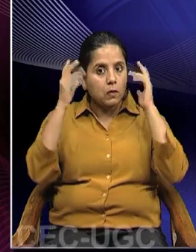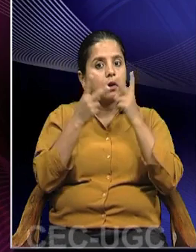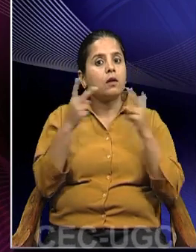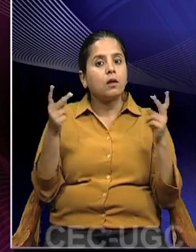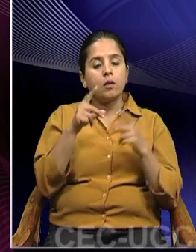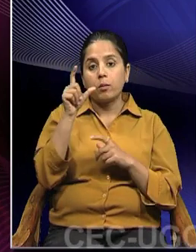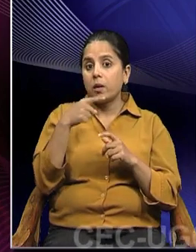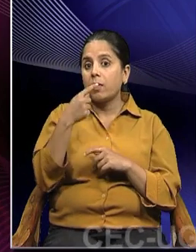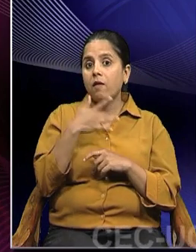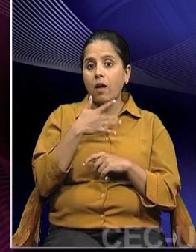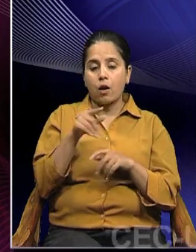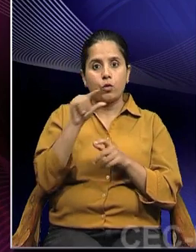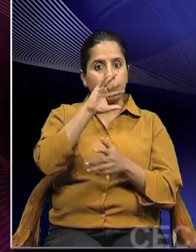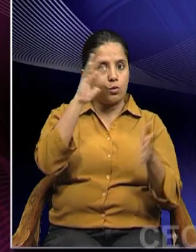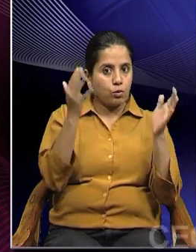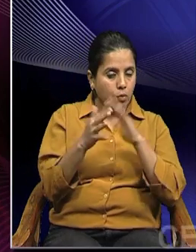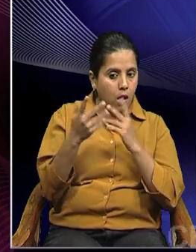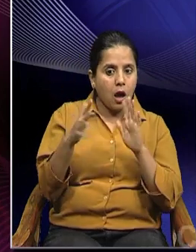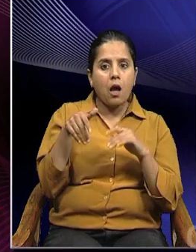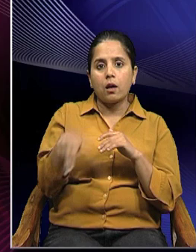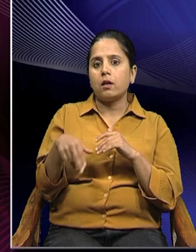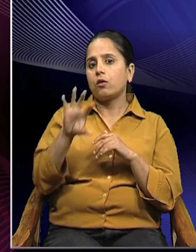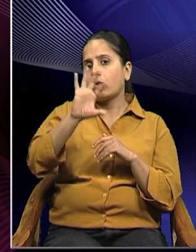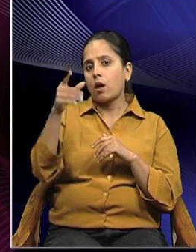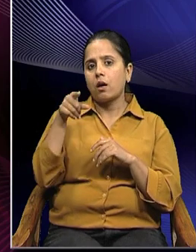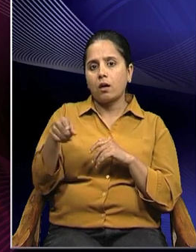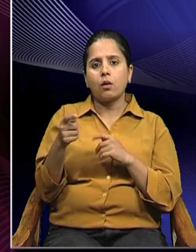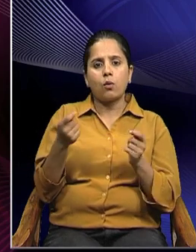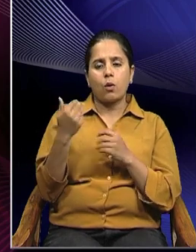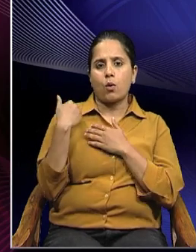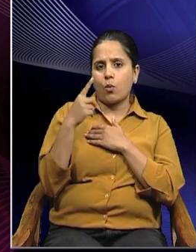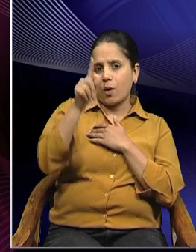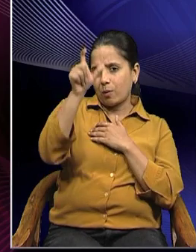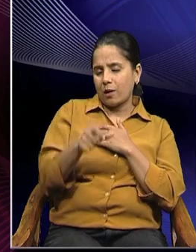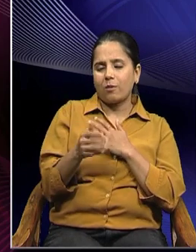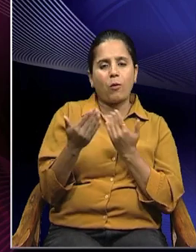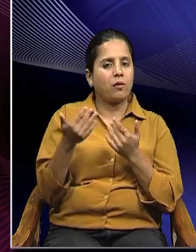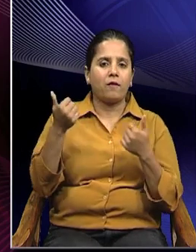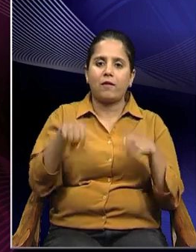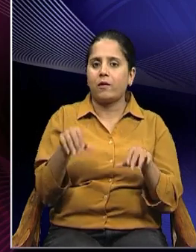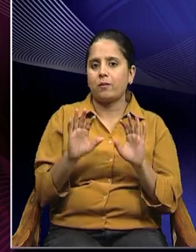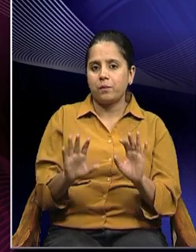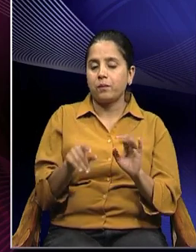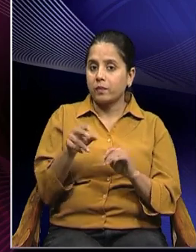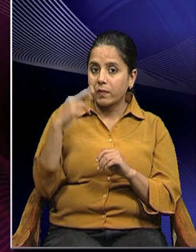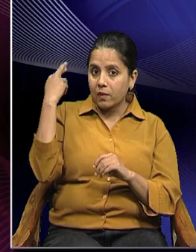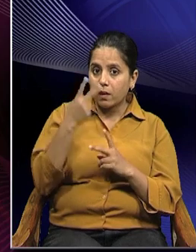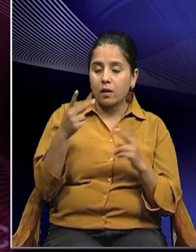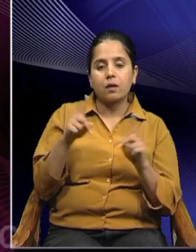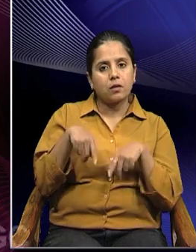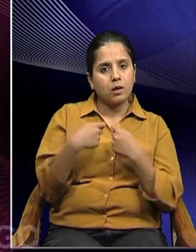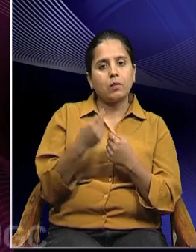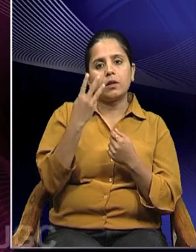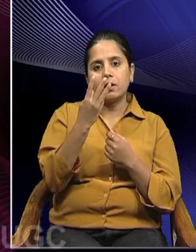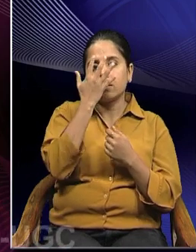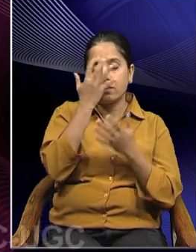people say that this universe or this world or a nation cannot be run merely by one individual, and this is why team of 3